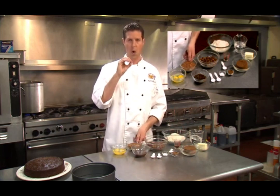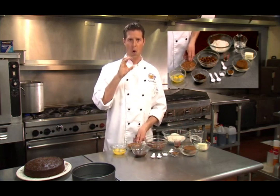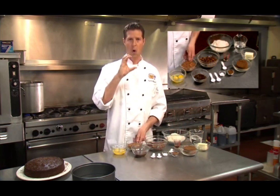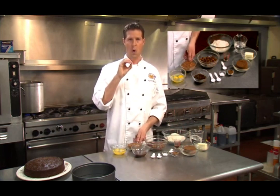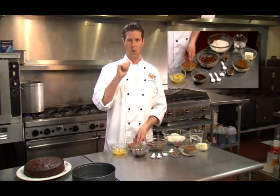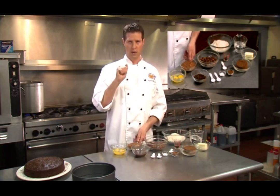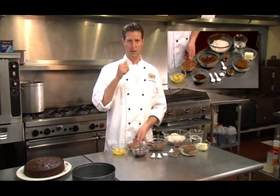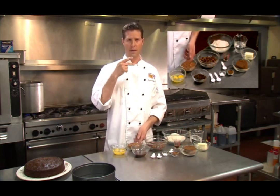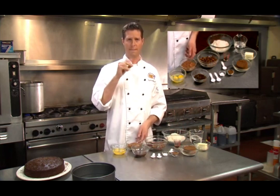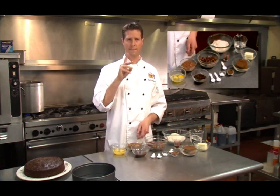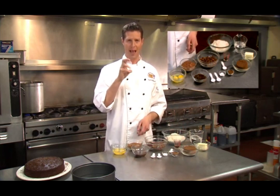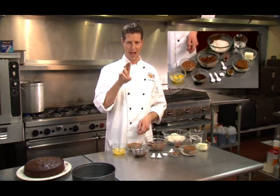cocoa powder,